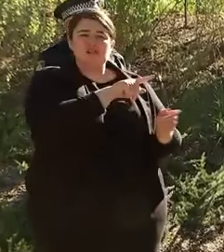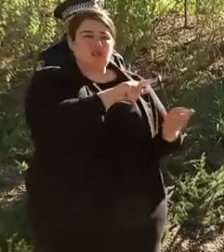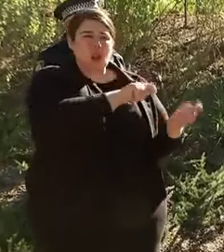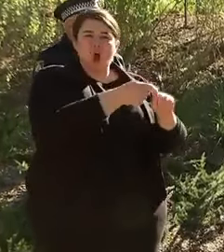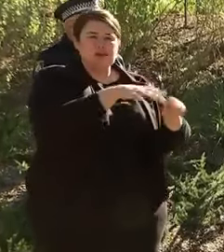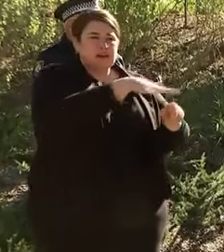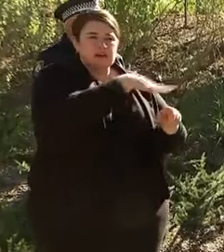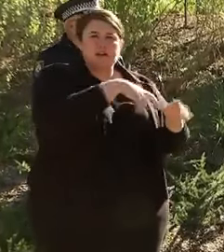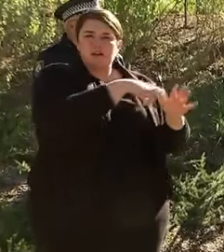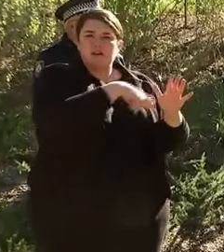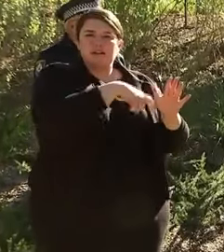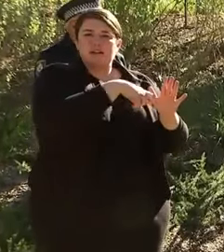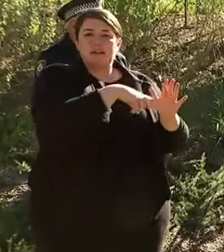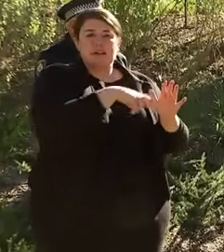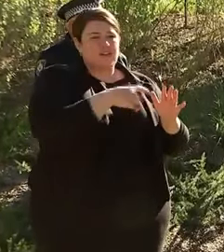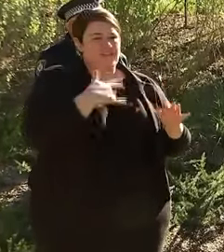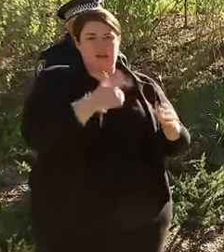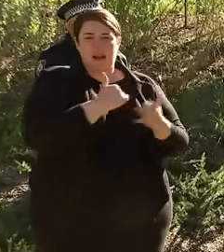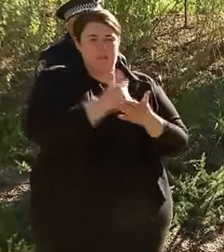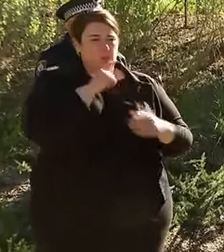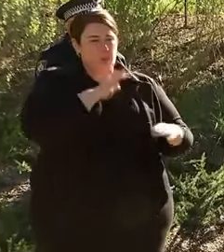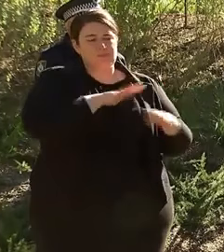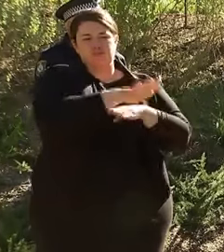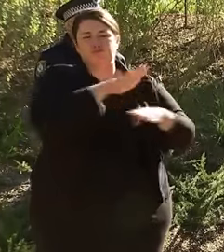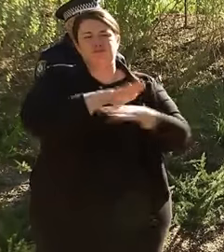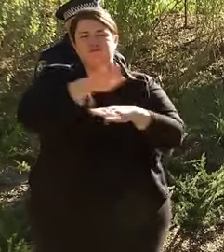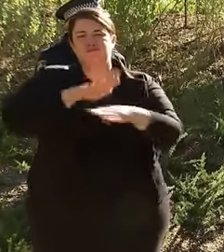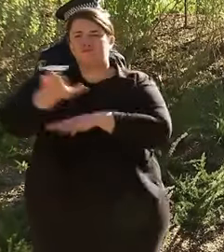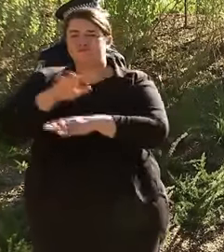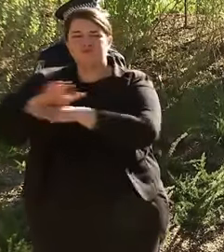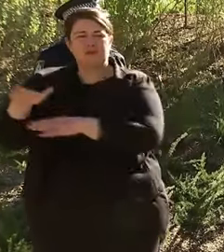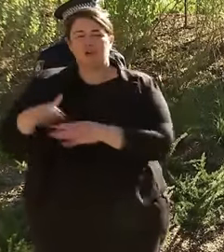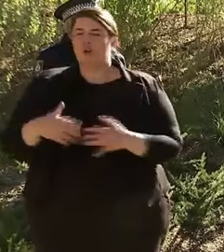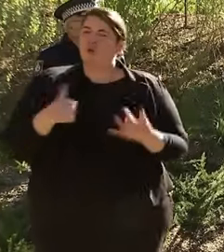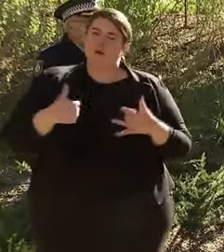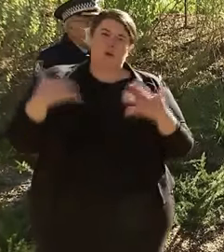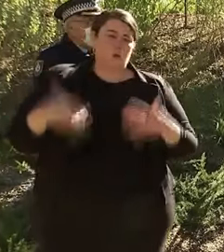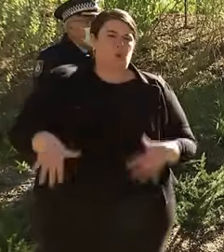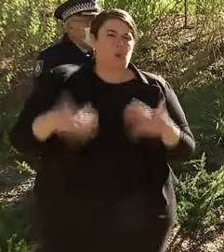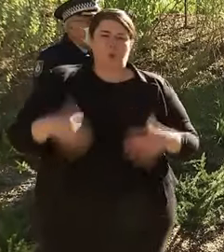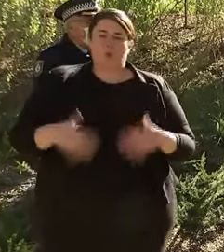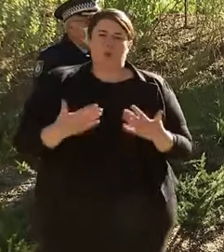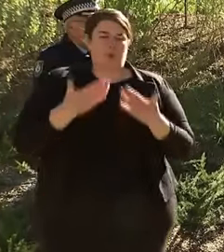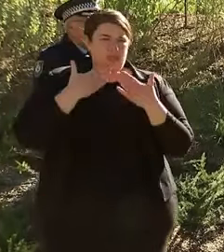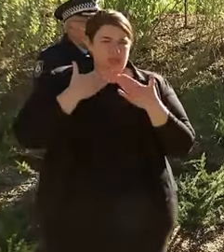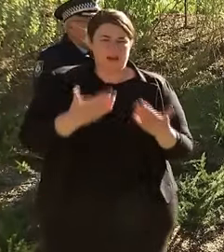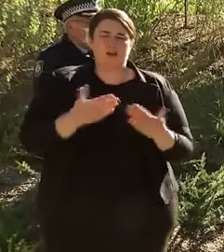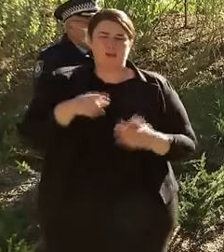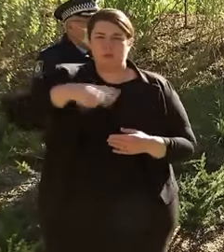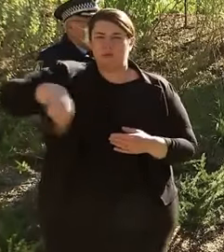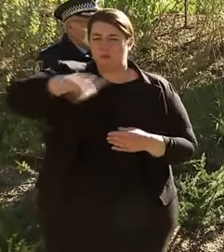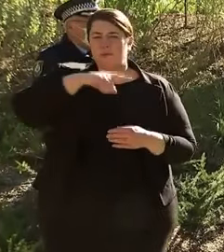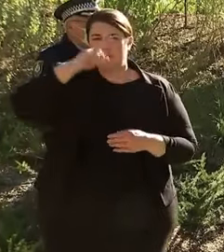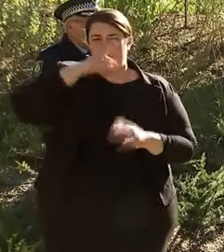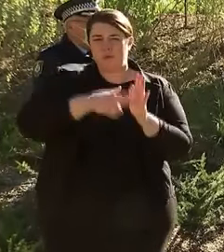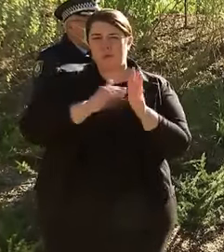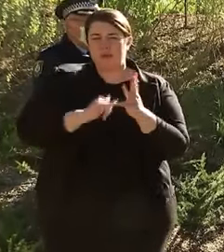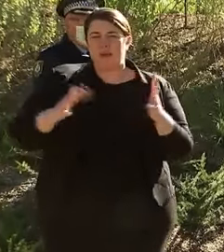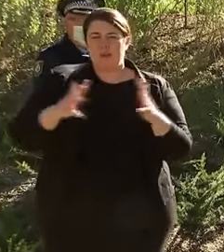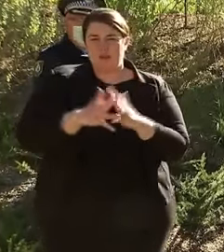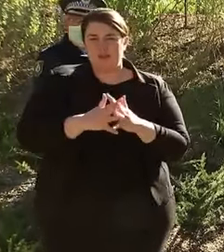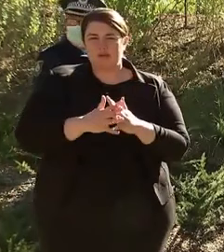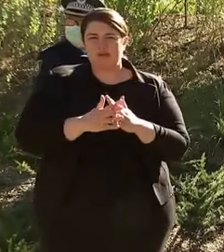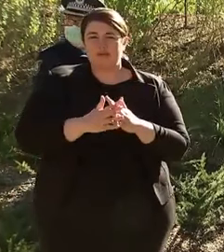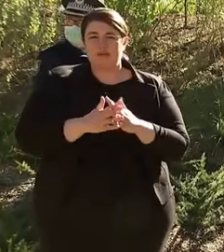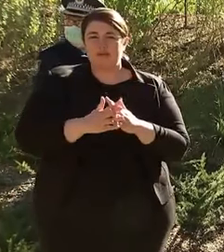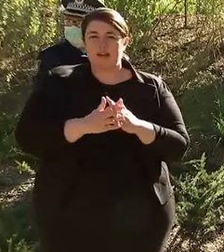cluster. Don't hold me to that till we do those numbers, but certainly it's been a massive response to the community. We do need to maintain